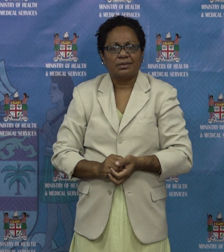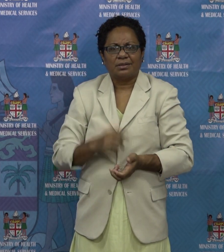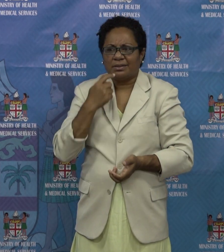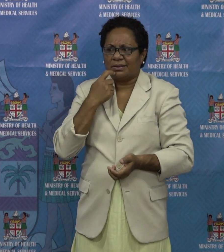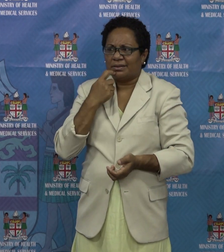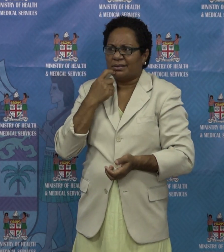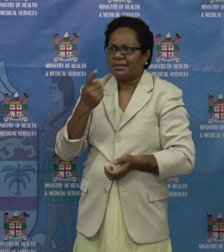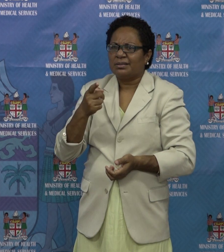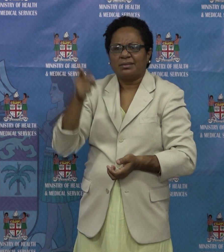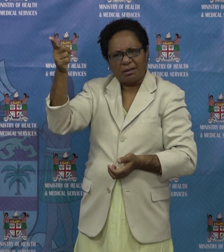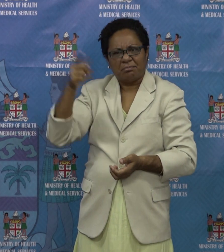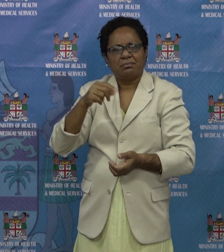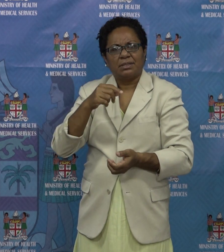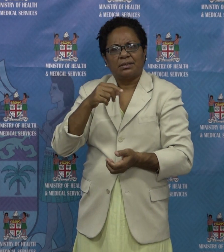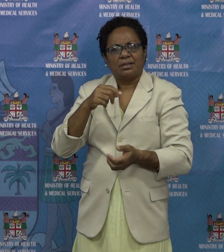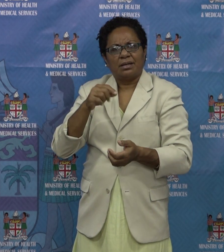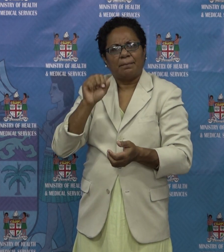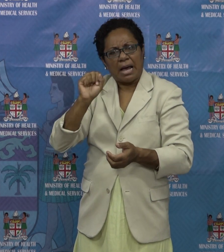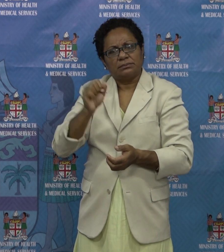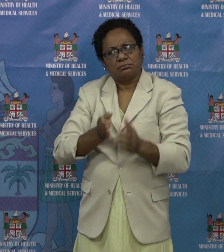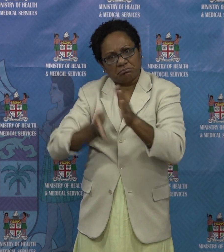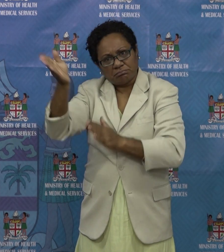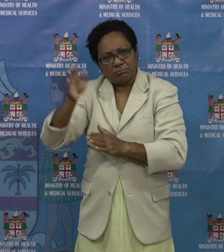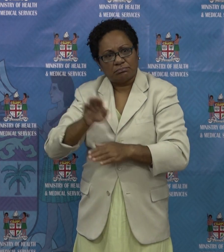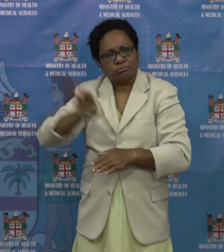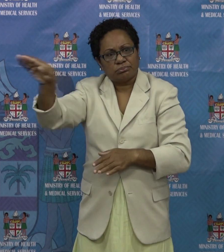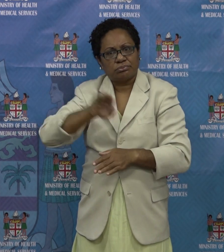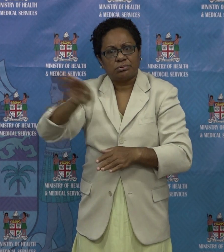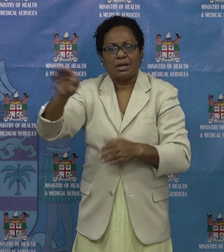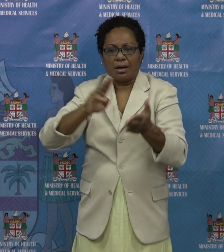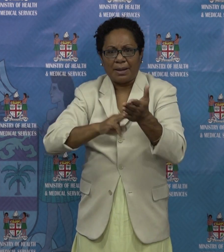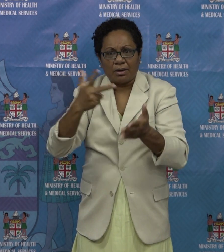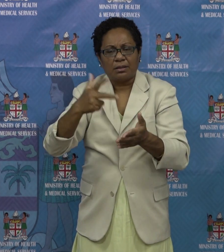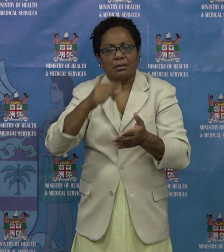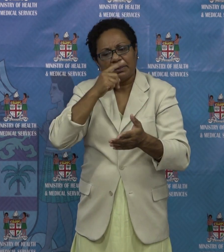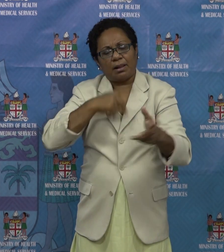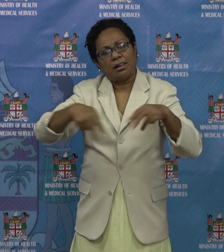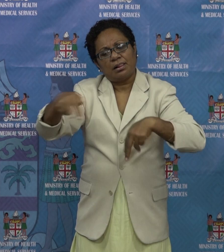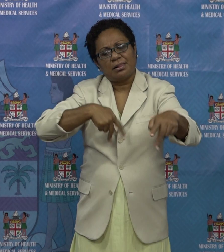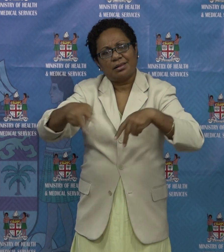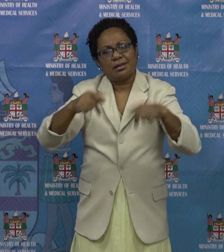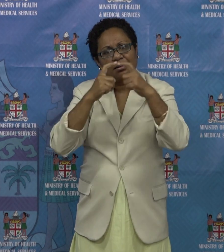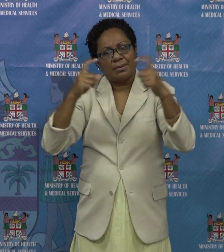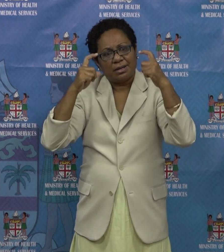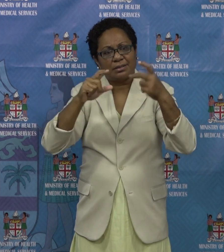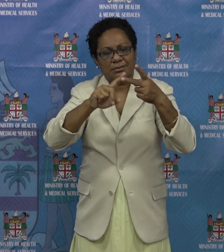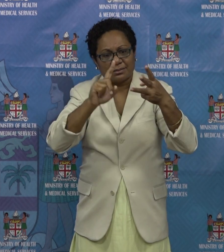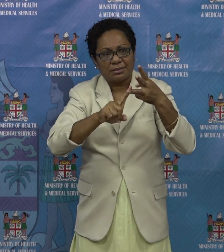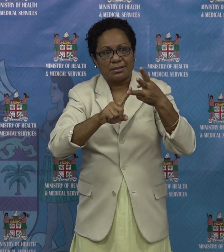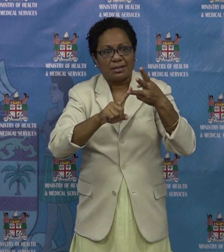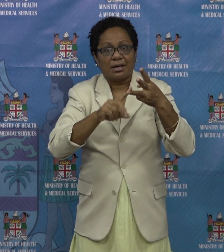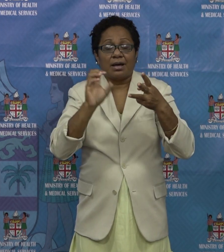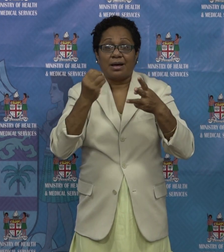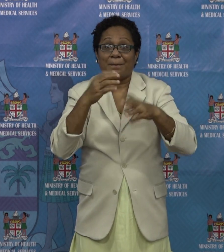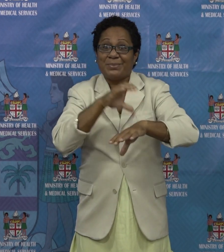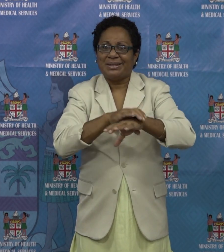out, people traveling in public service transport, walking around with masks. We had the acting police commissioner release